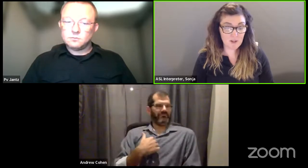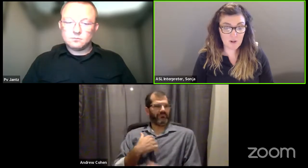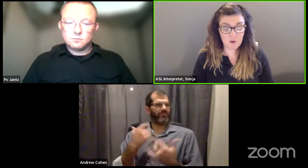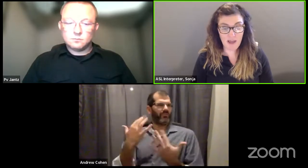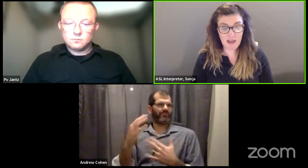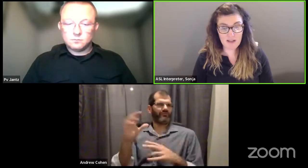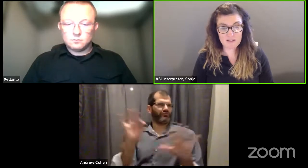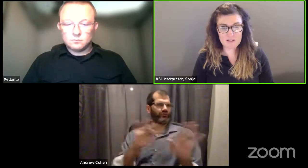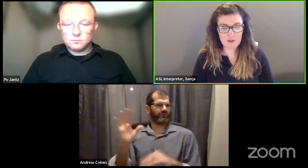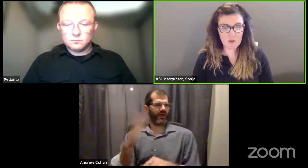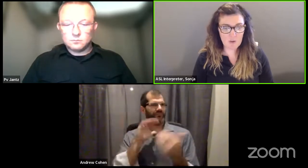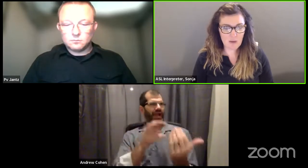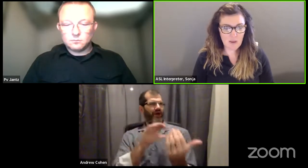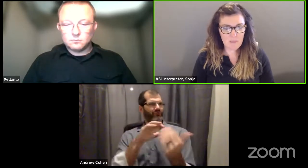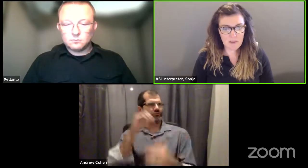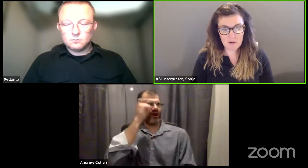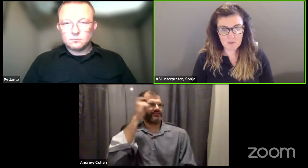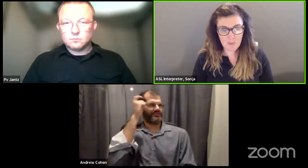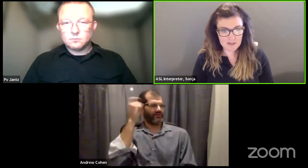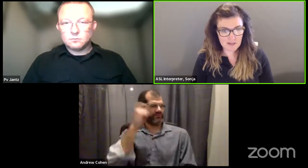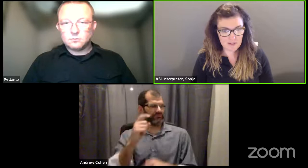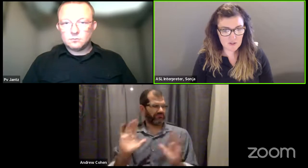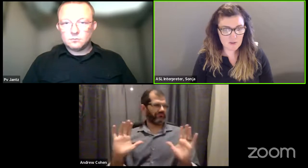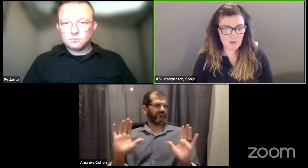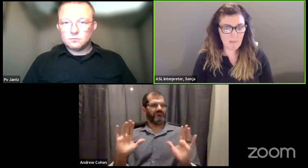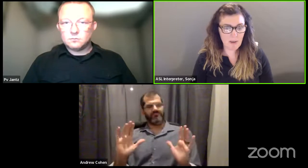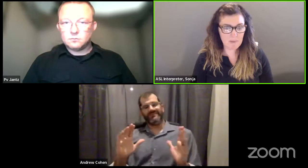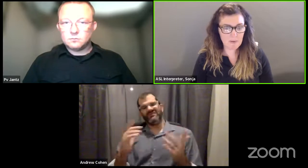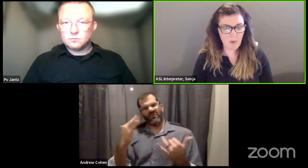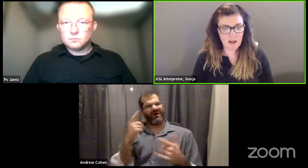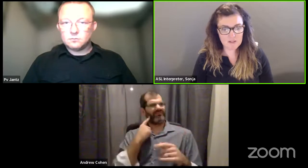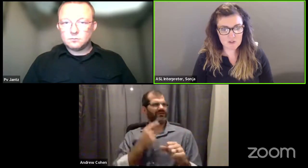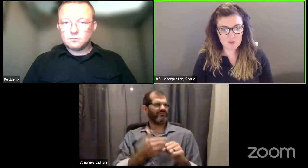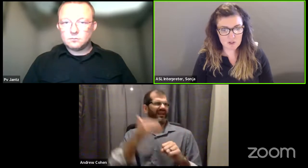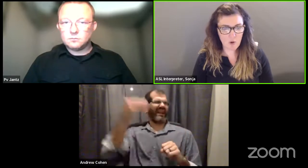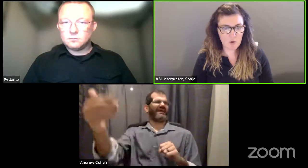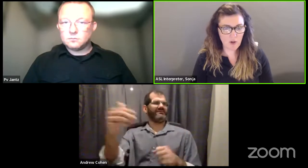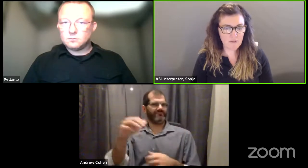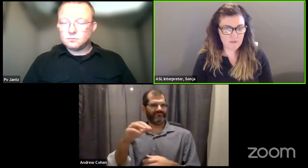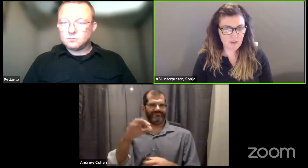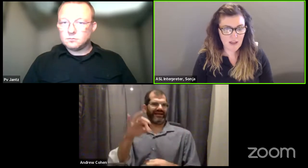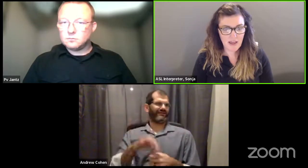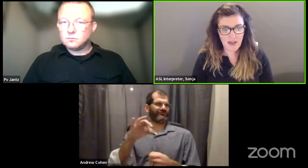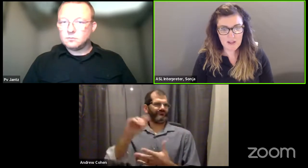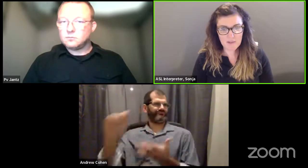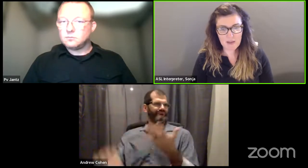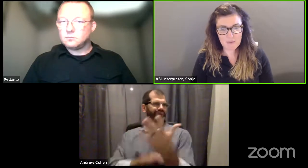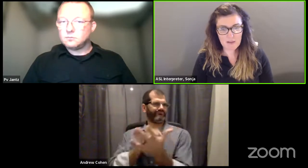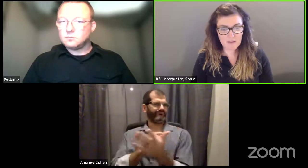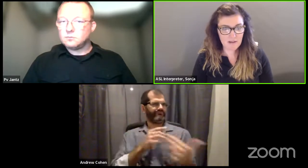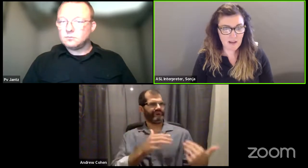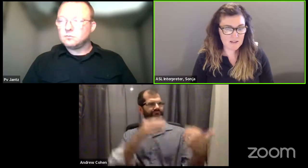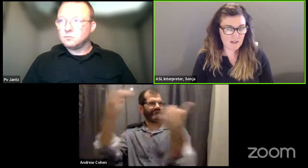up, and so maybe it's best not to do that. It might be wise to just hold off. And then maybe the next